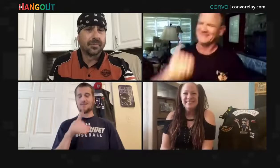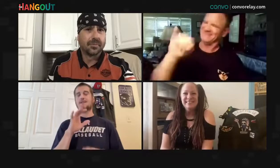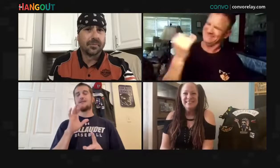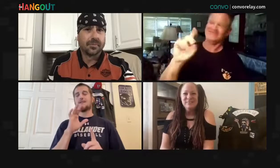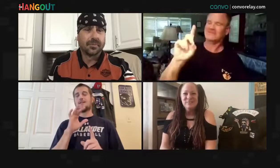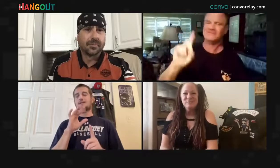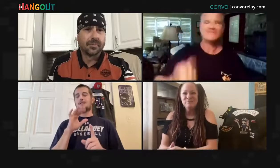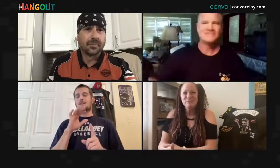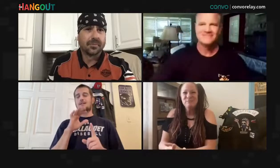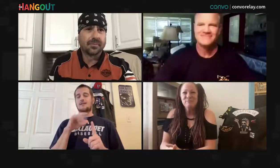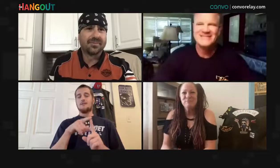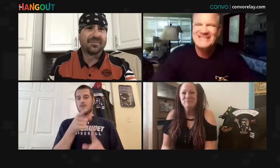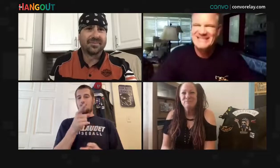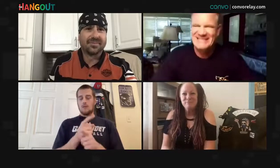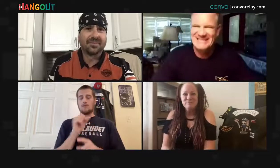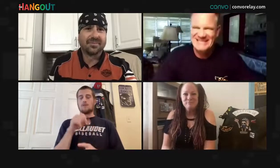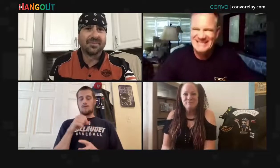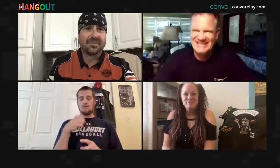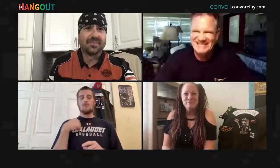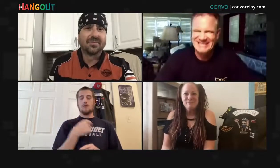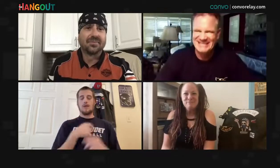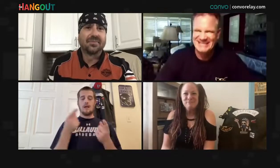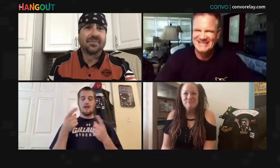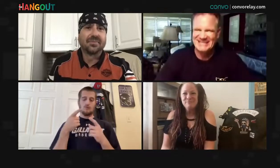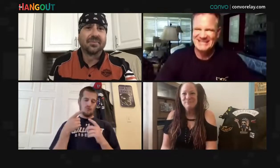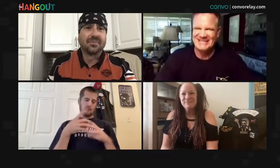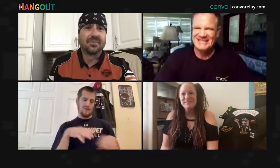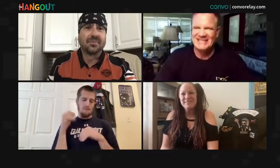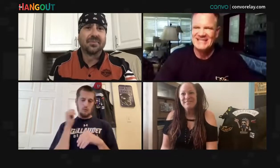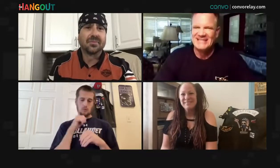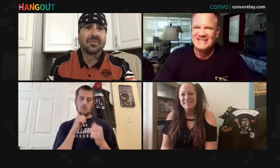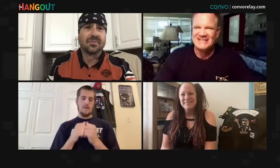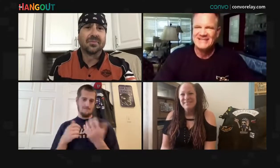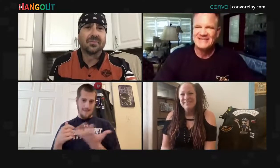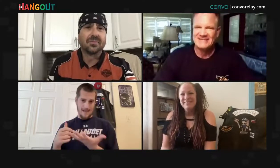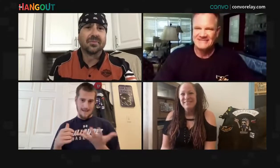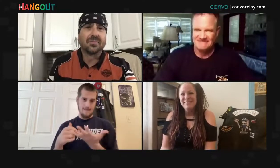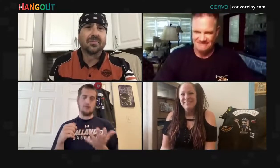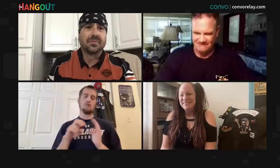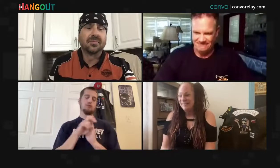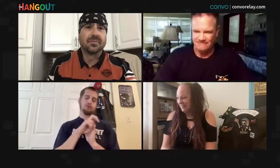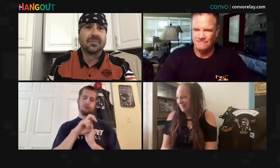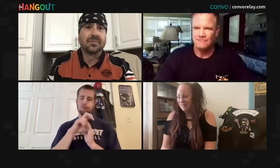Yeah, this is JD. You're right. So we ended up leaving Arizona,